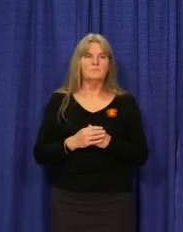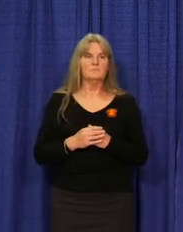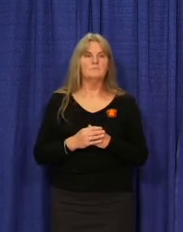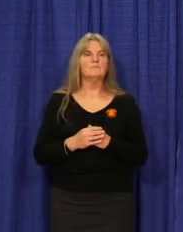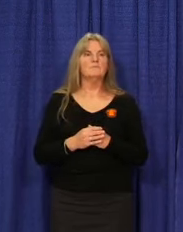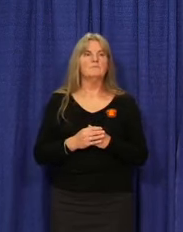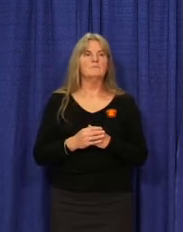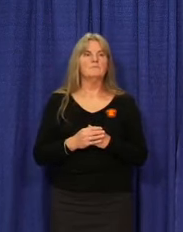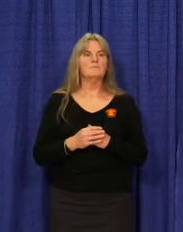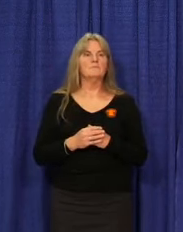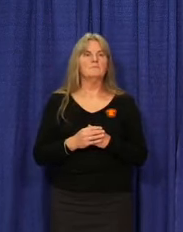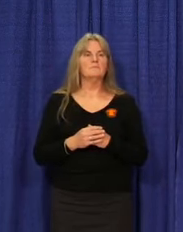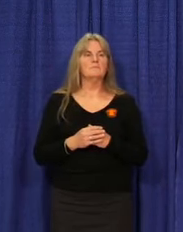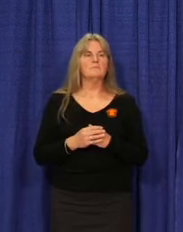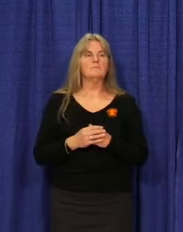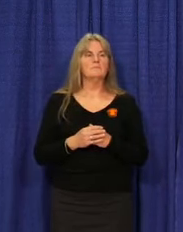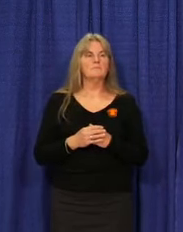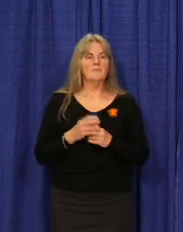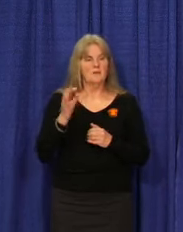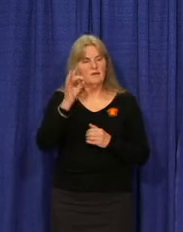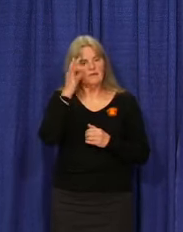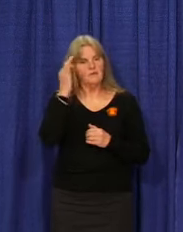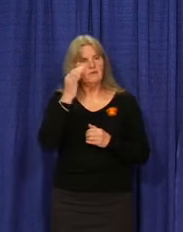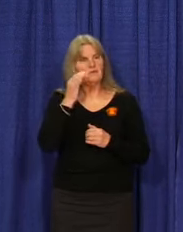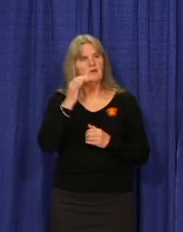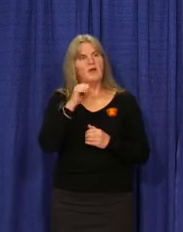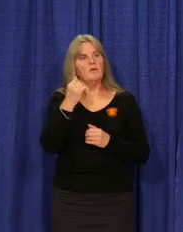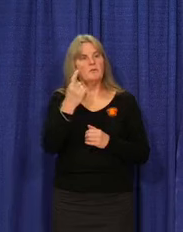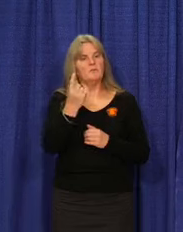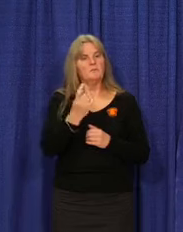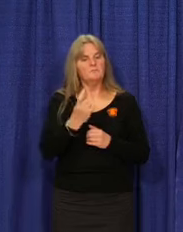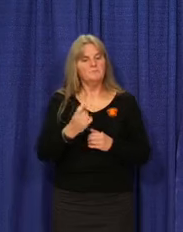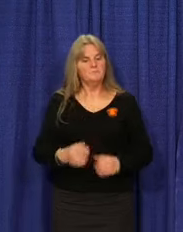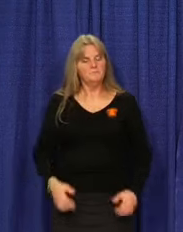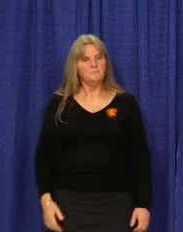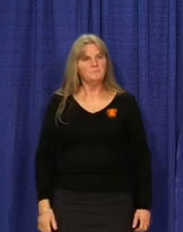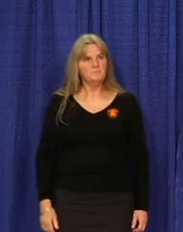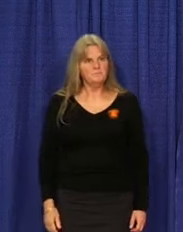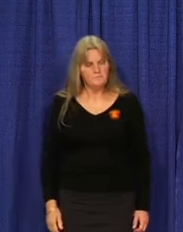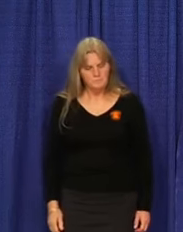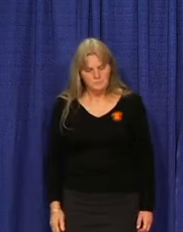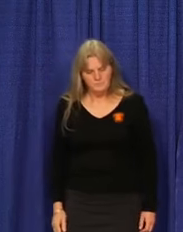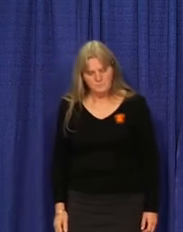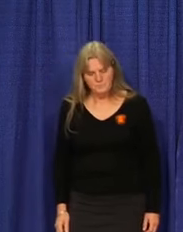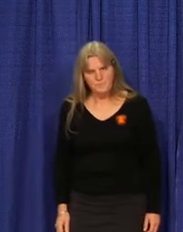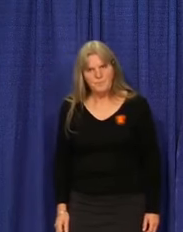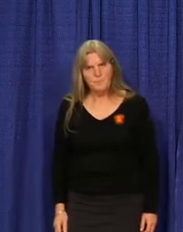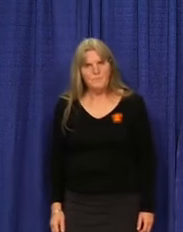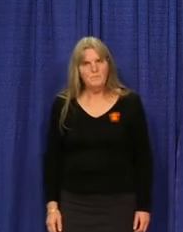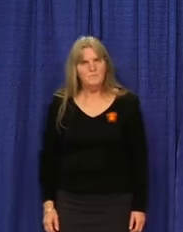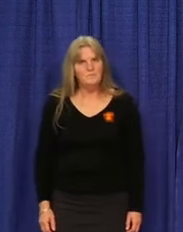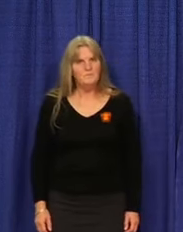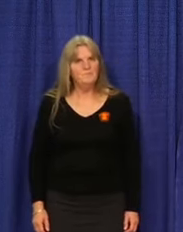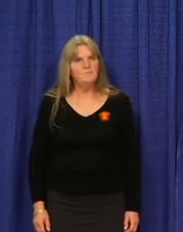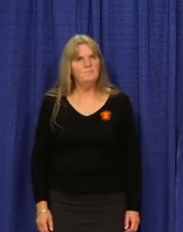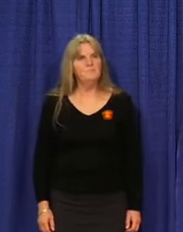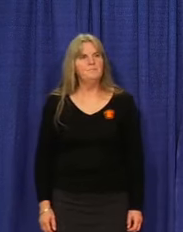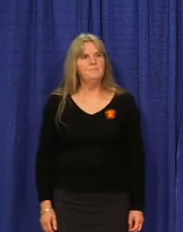Oui, merci. Juste pour votre information, c'est juste pour les fins de la radio que j'ai besoin de répéter en français. C'est juste pour ça, pas pour vous